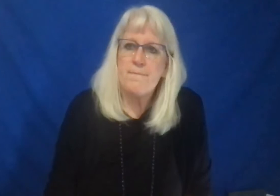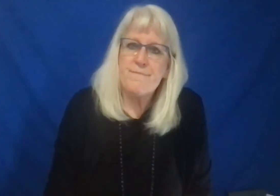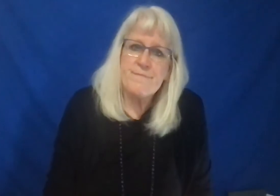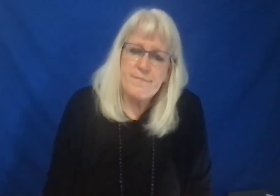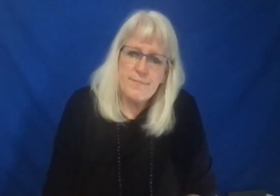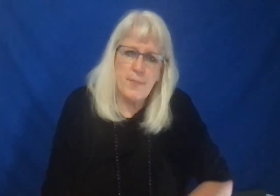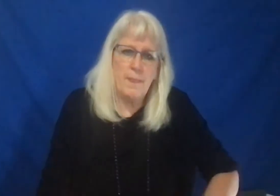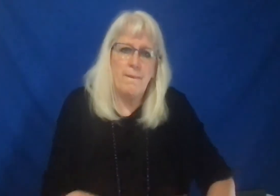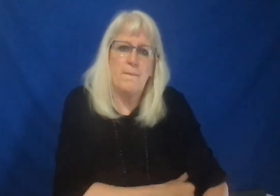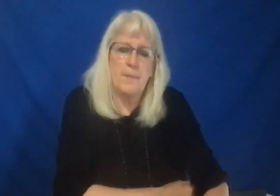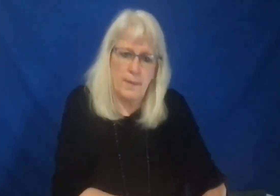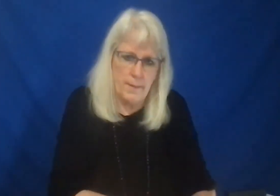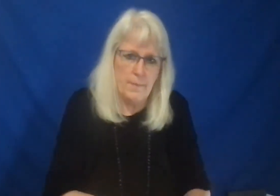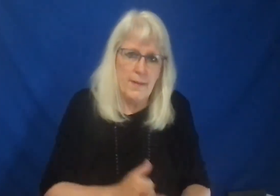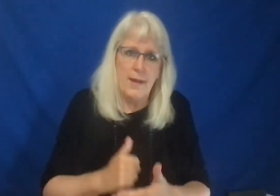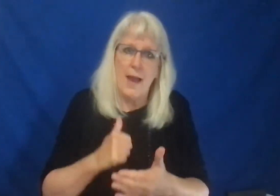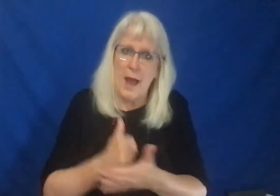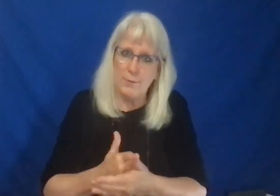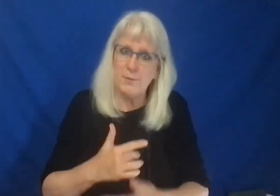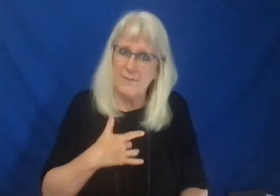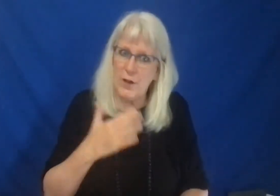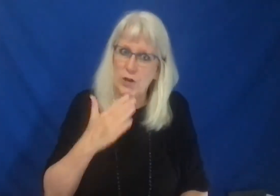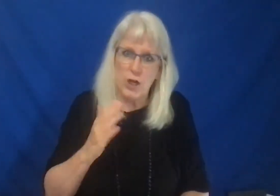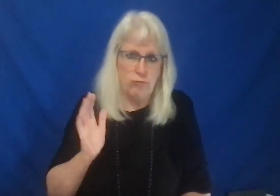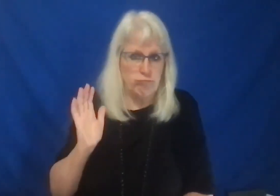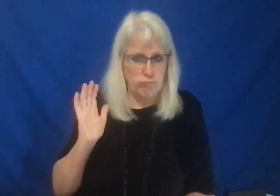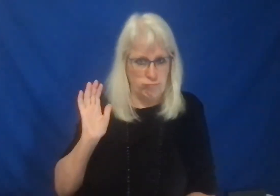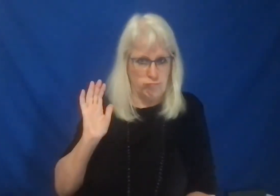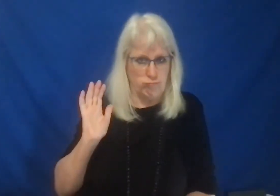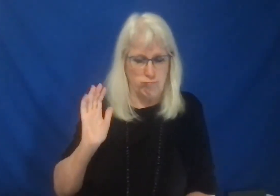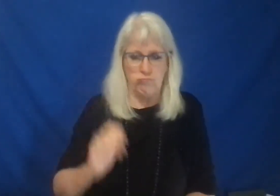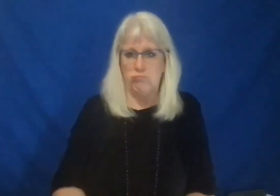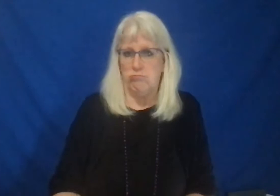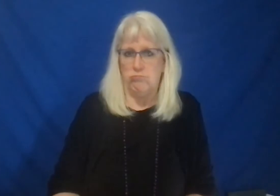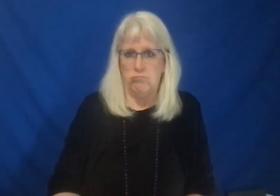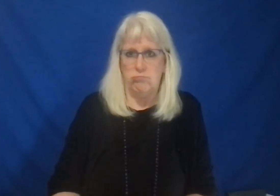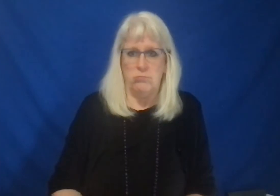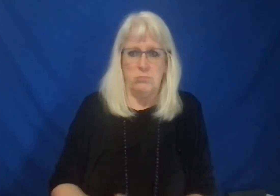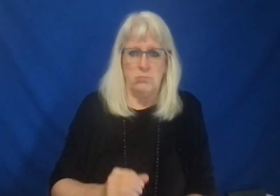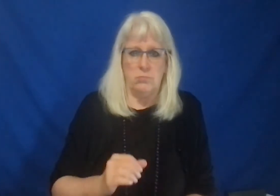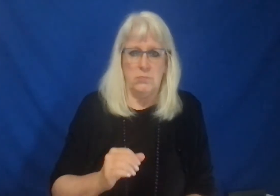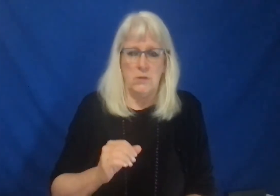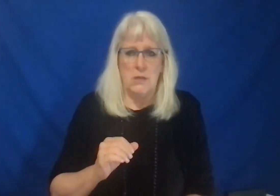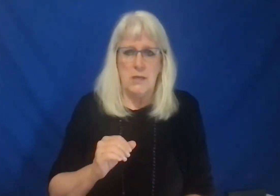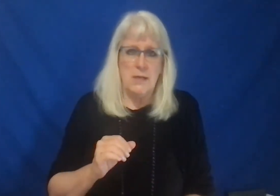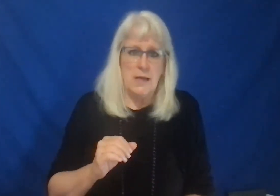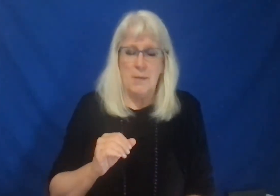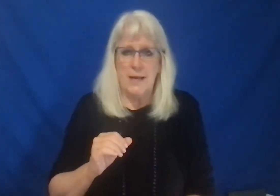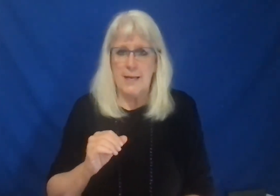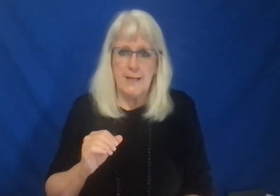it just helps me feel good about myself, because otherwise I would be like shifting from foot to foot, and what do I do and how do I do